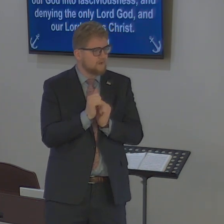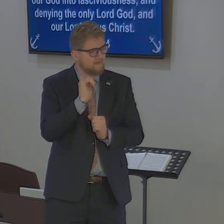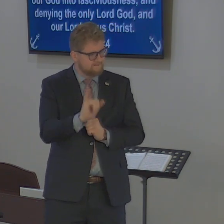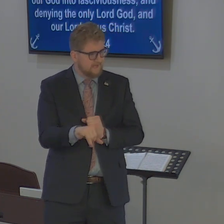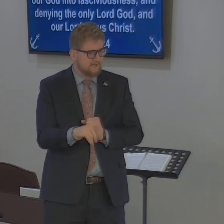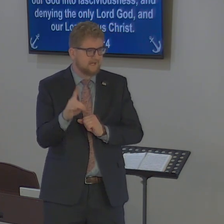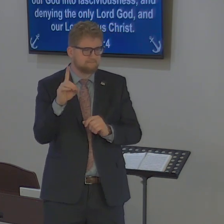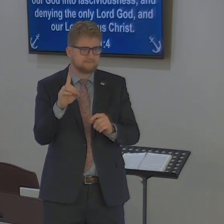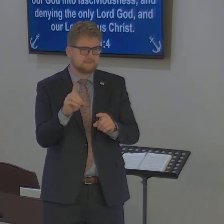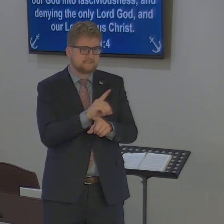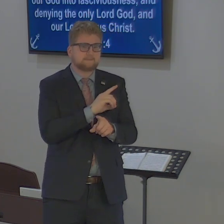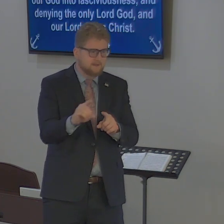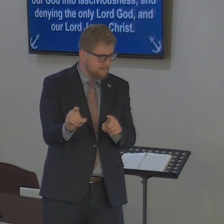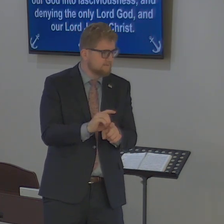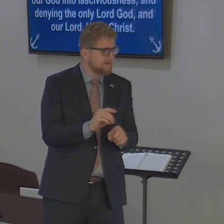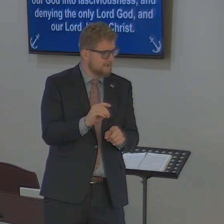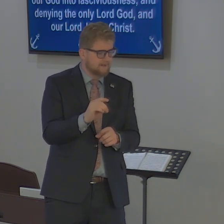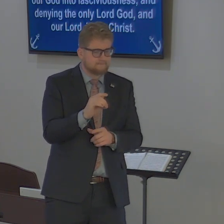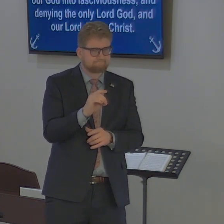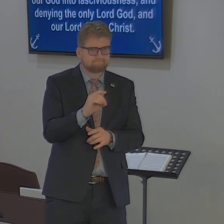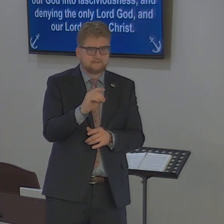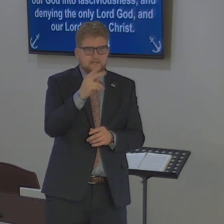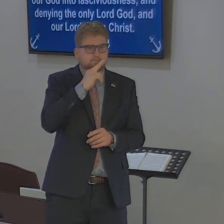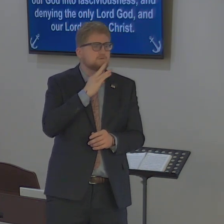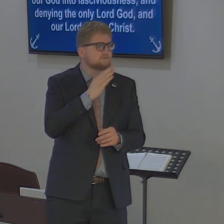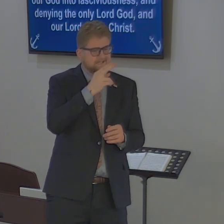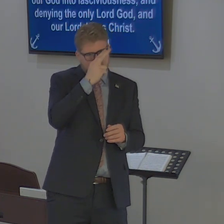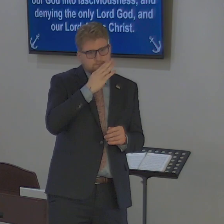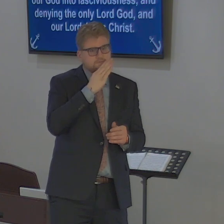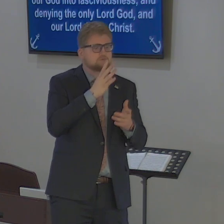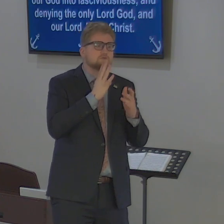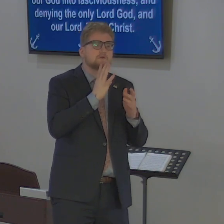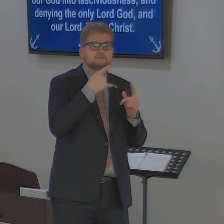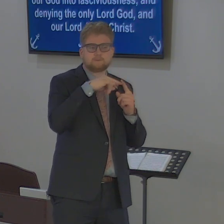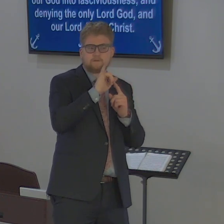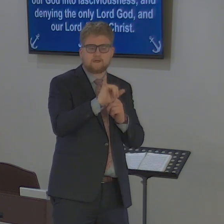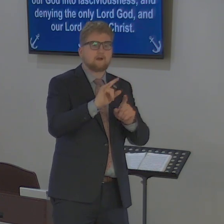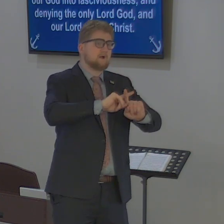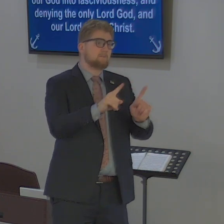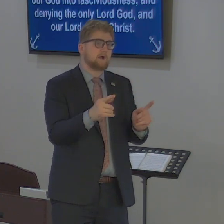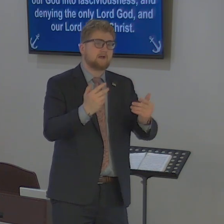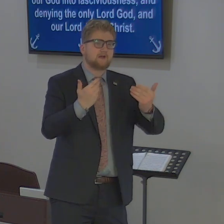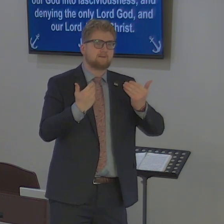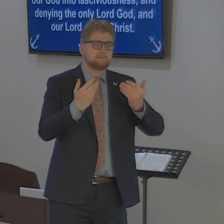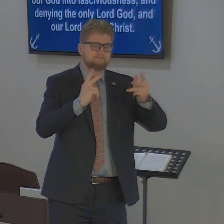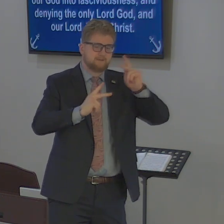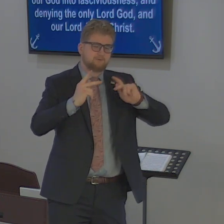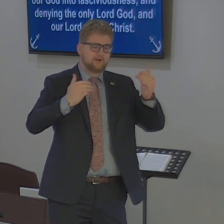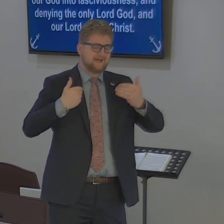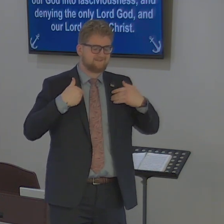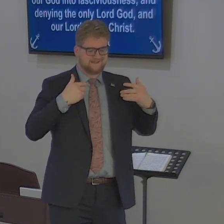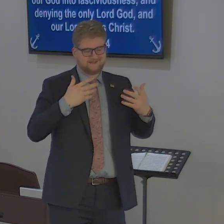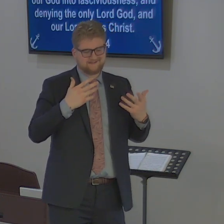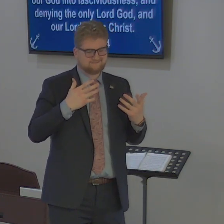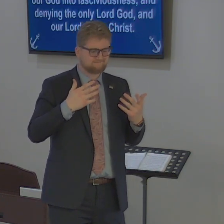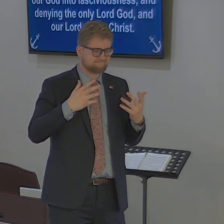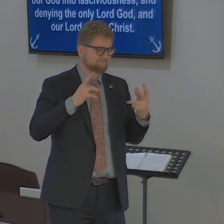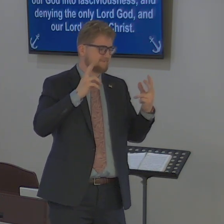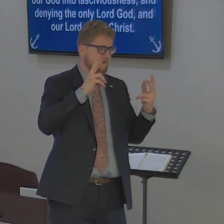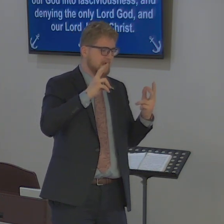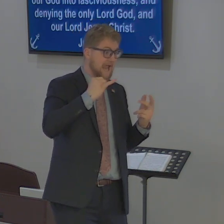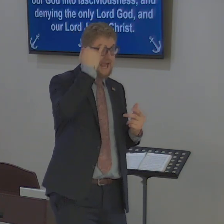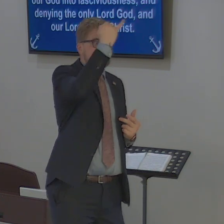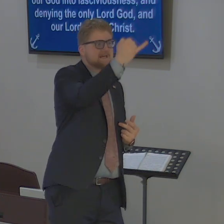chapter 12 tells us that, right? But there's this movement of you do the best you can. It's humanism. You do whatever you think is